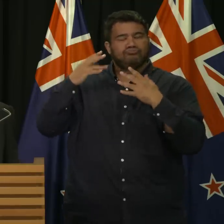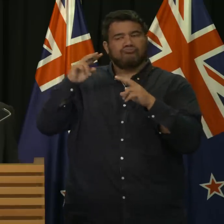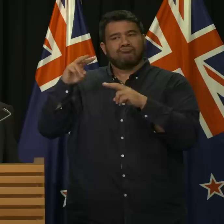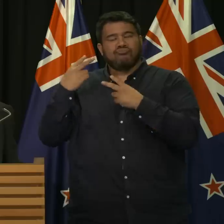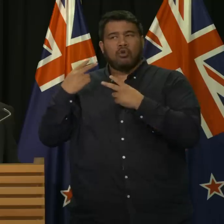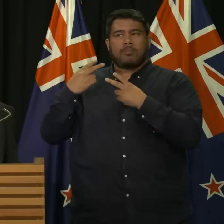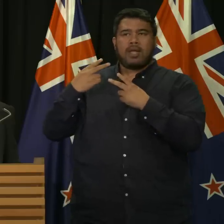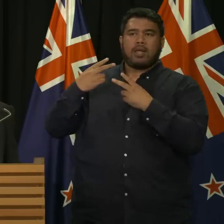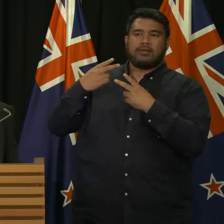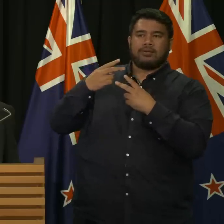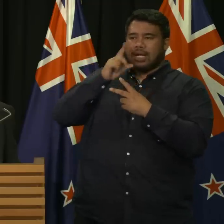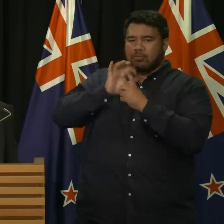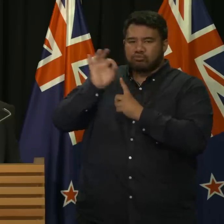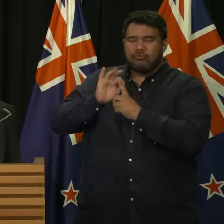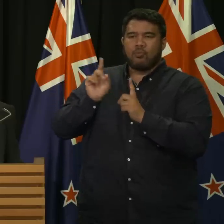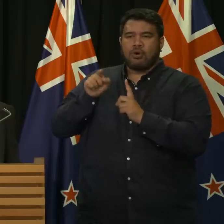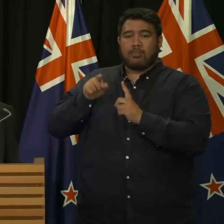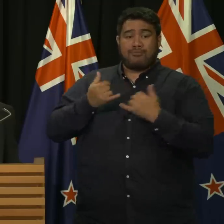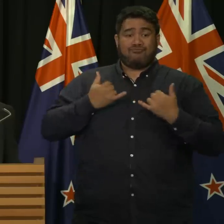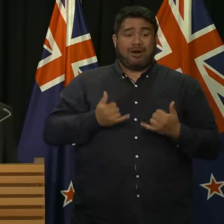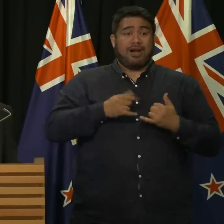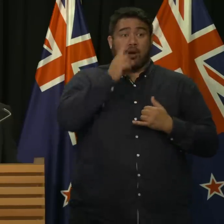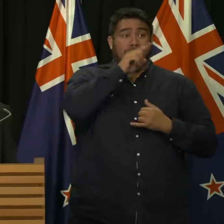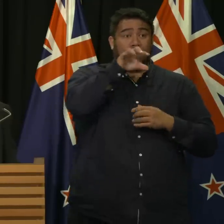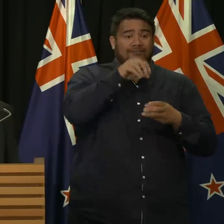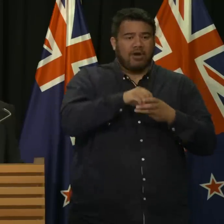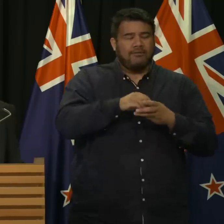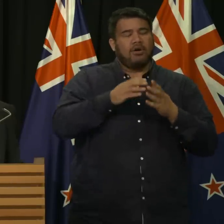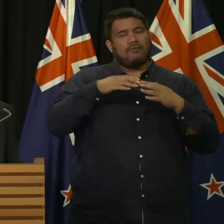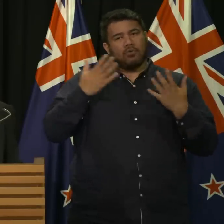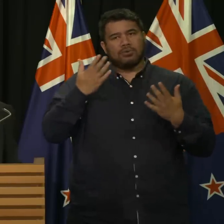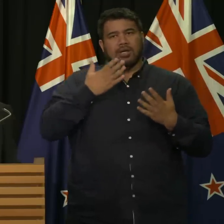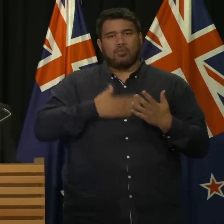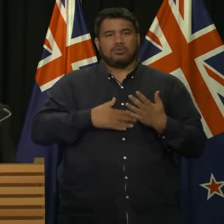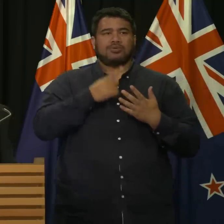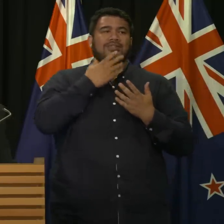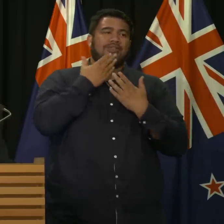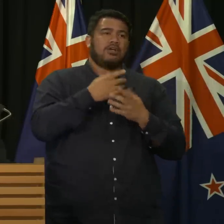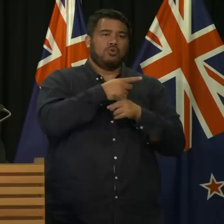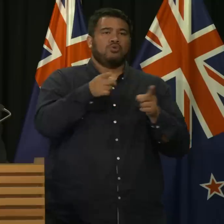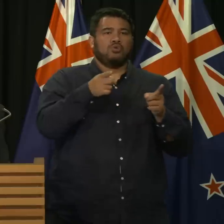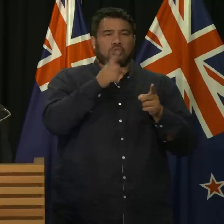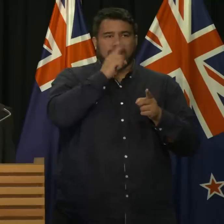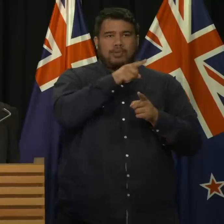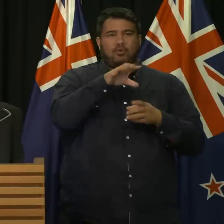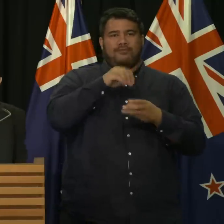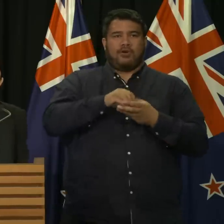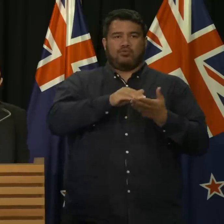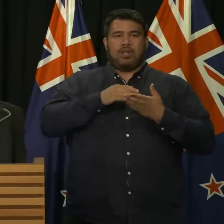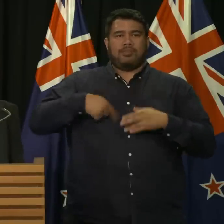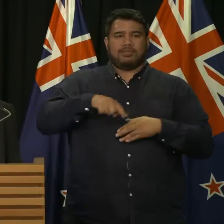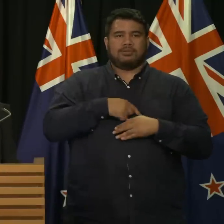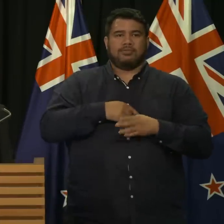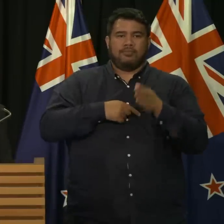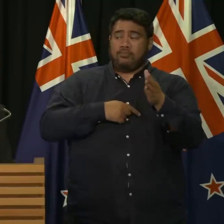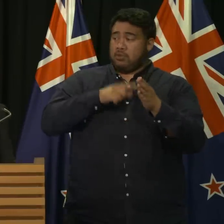time. But for those who have been involved, I do want to pass on still New Zealand's gratitude. How quickly could we see changes to our gun laws and perhaps